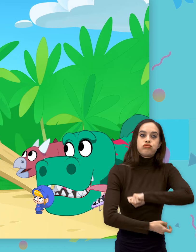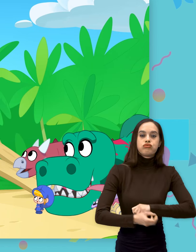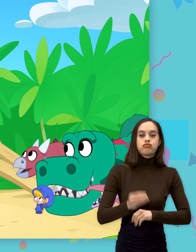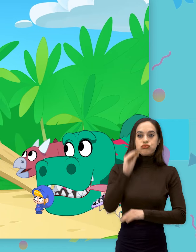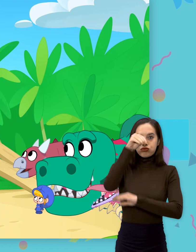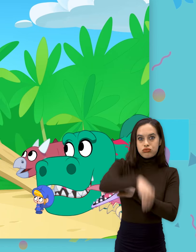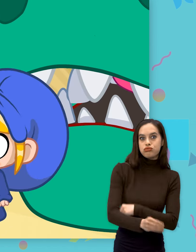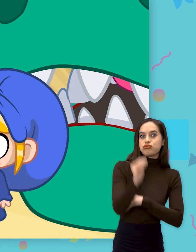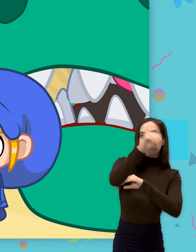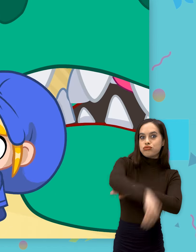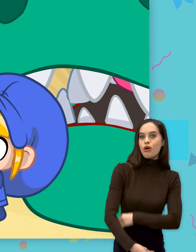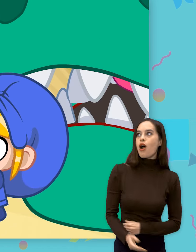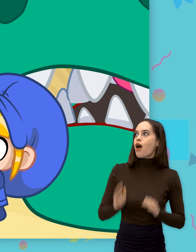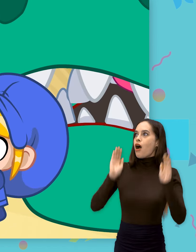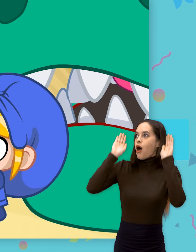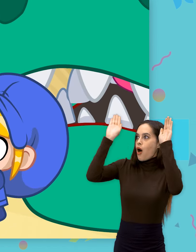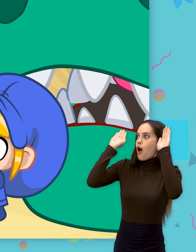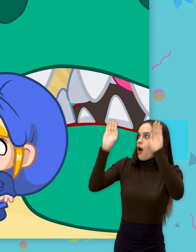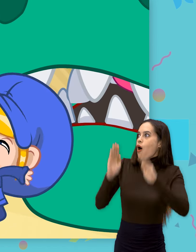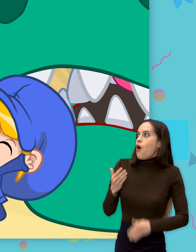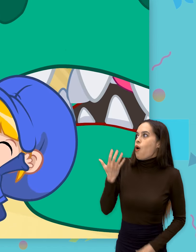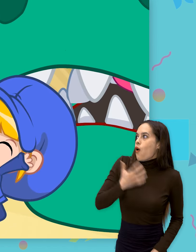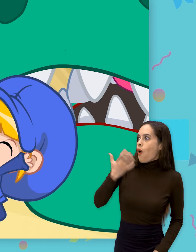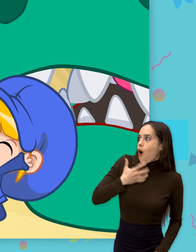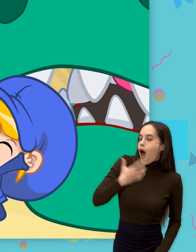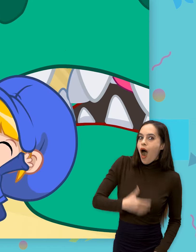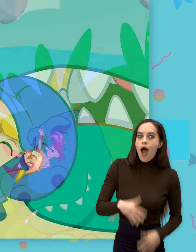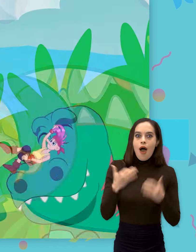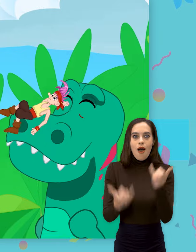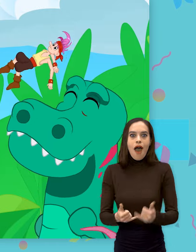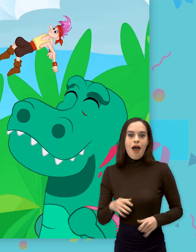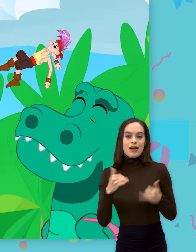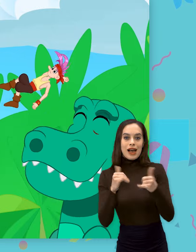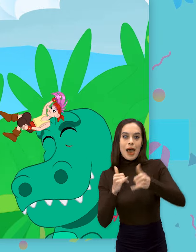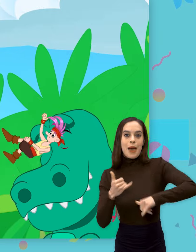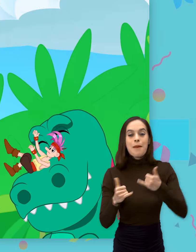This is amazing! Now, let's play!